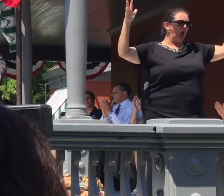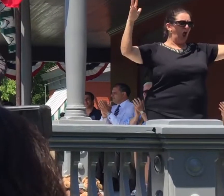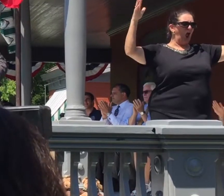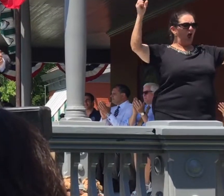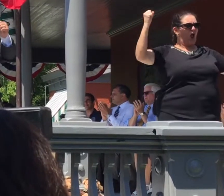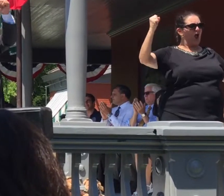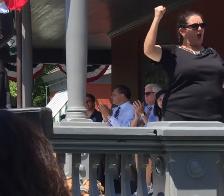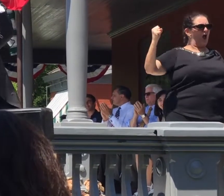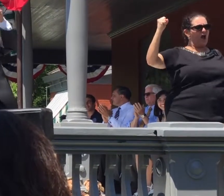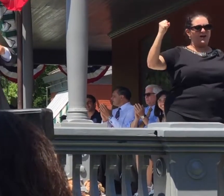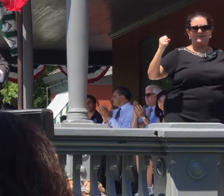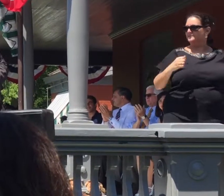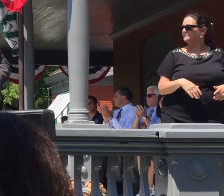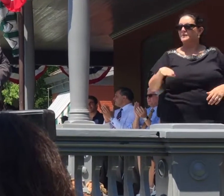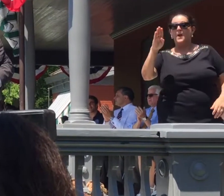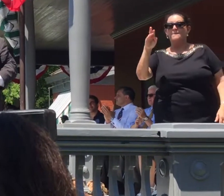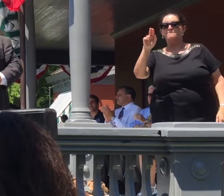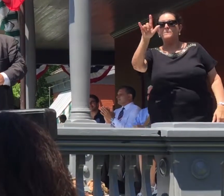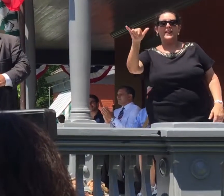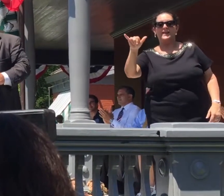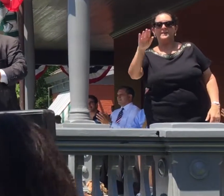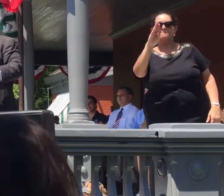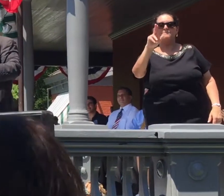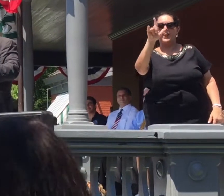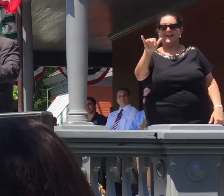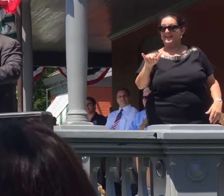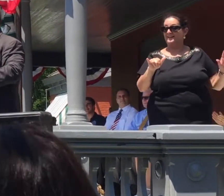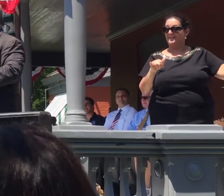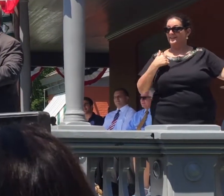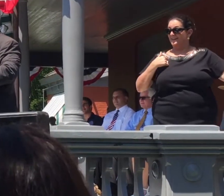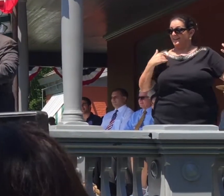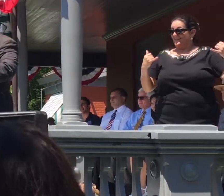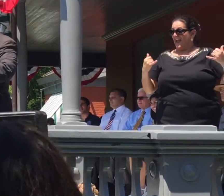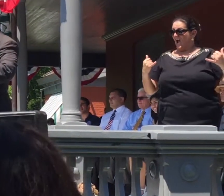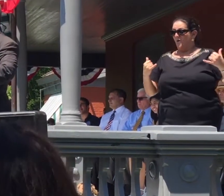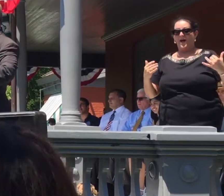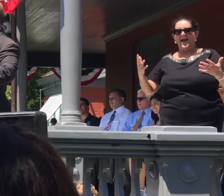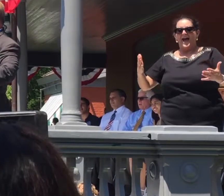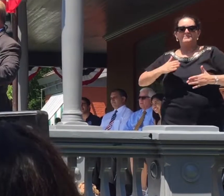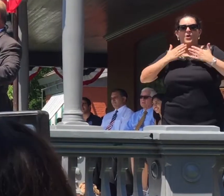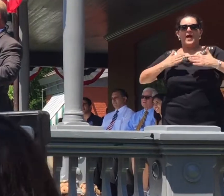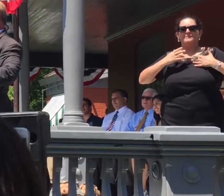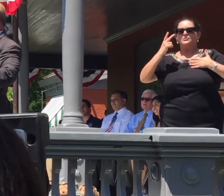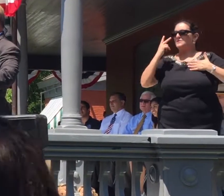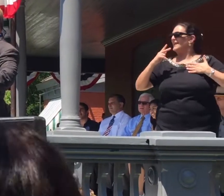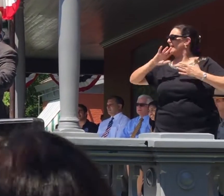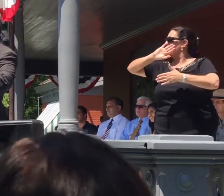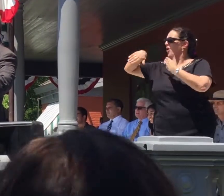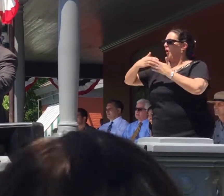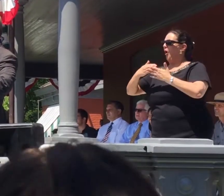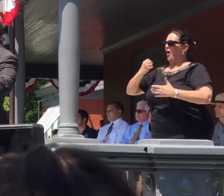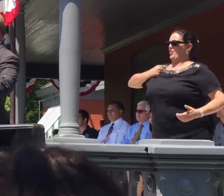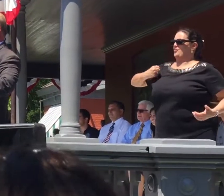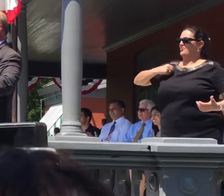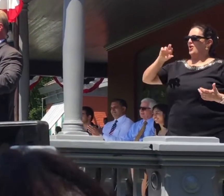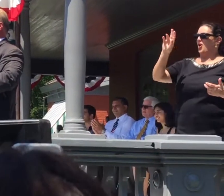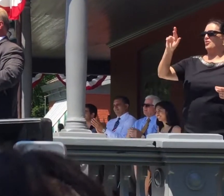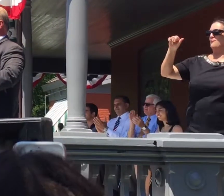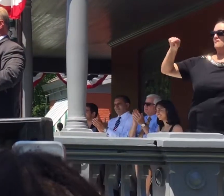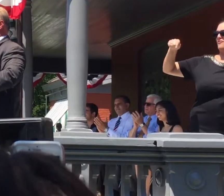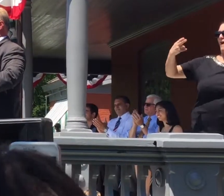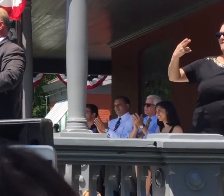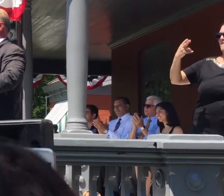Bully! Bully! How delighted I am to see the regiment, the Rough Riders!